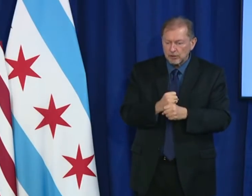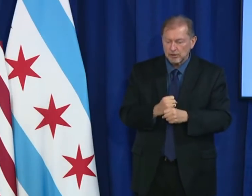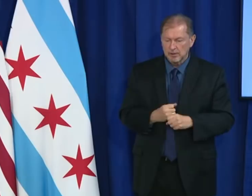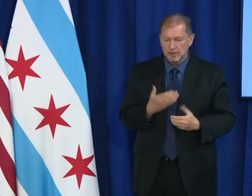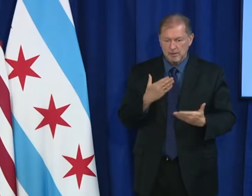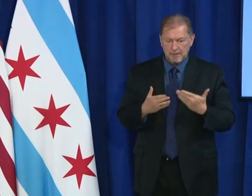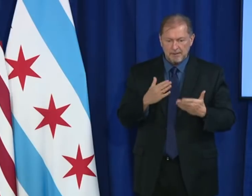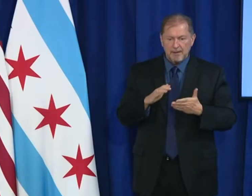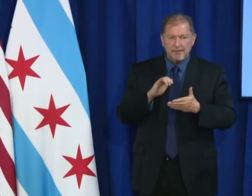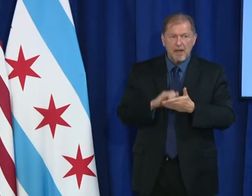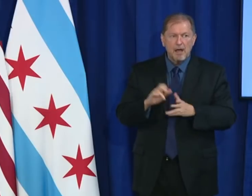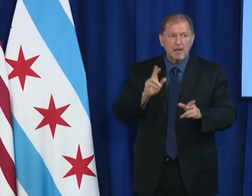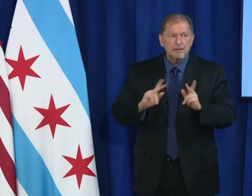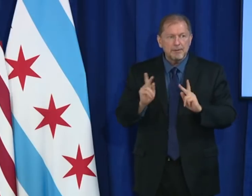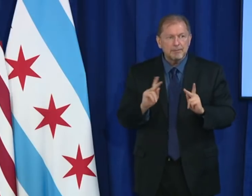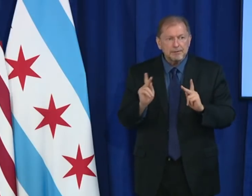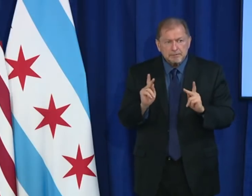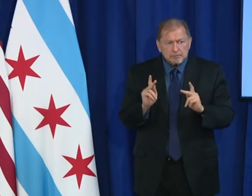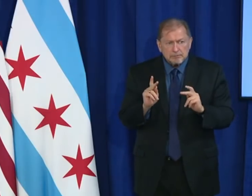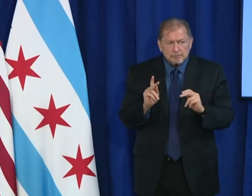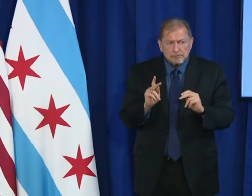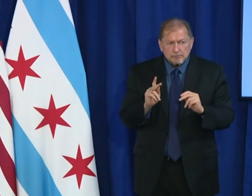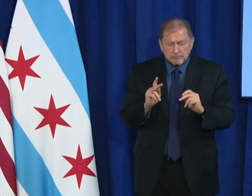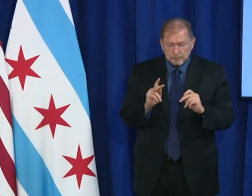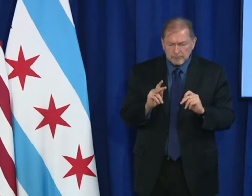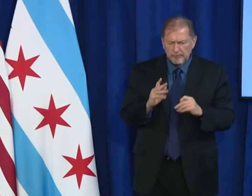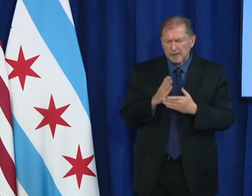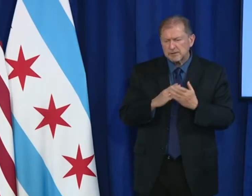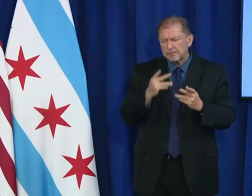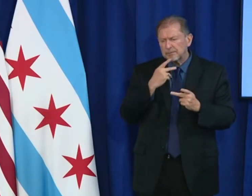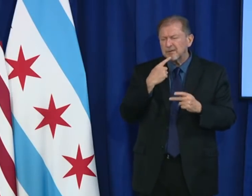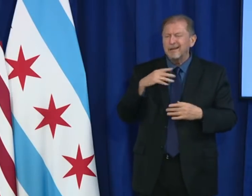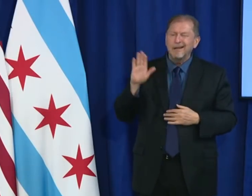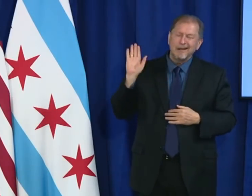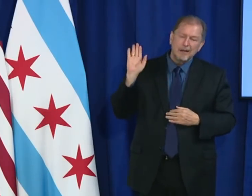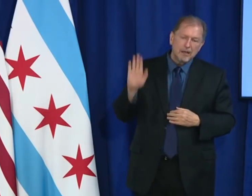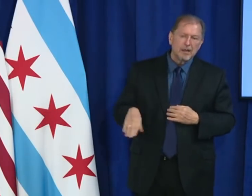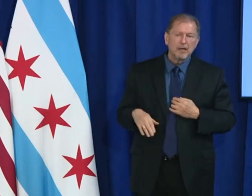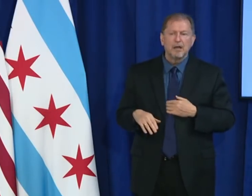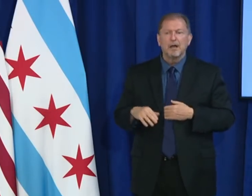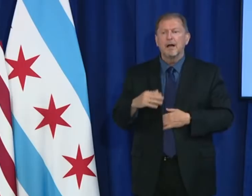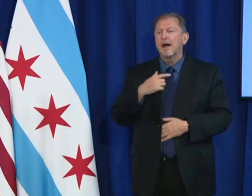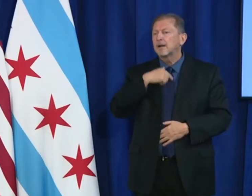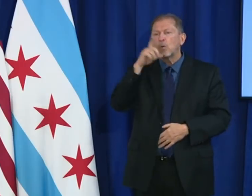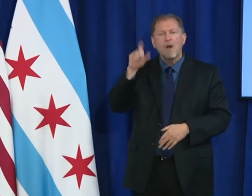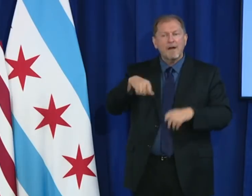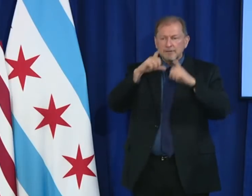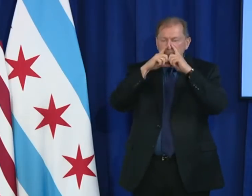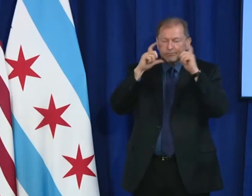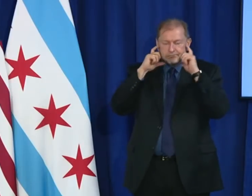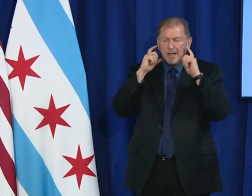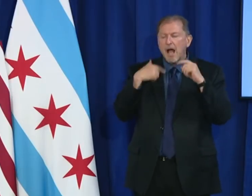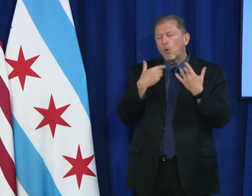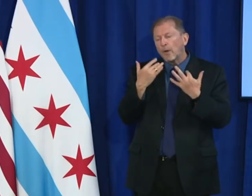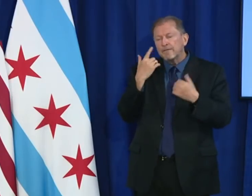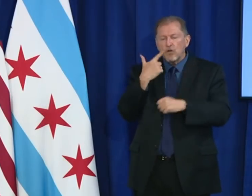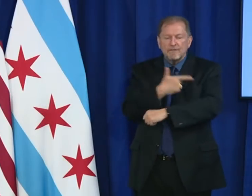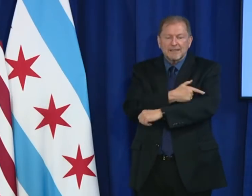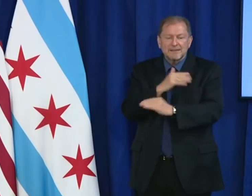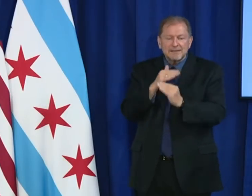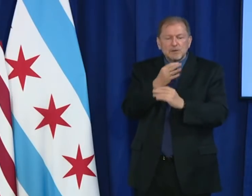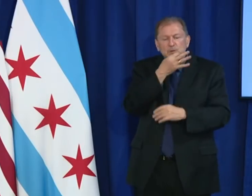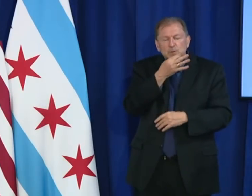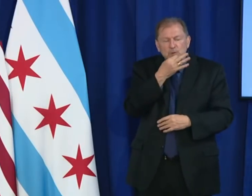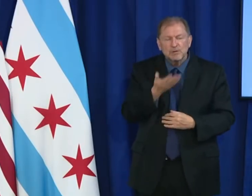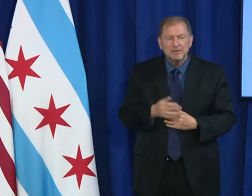during this time people are going to say, oh, I'll just wait for the vaccine, I'm not going to do what I need to do? Yeah, so I think a couple pieces